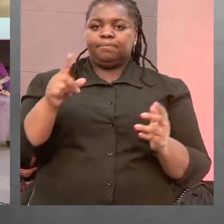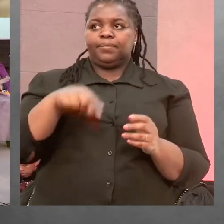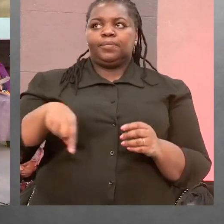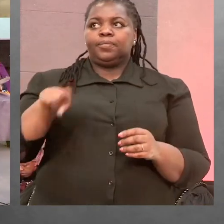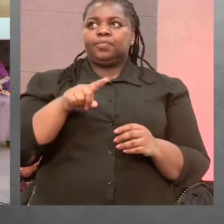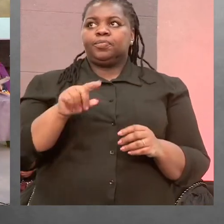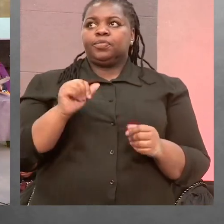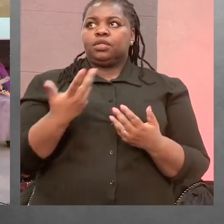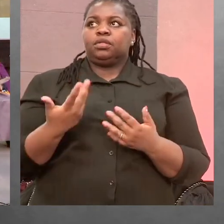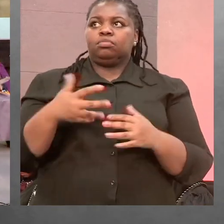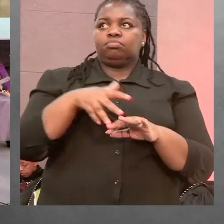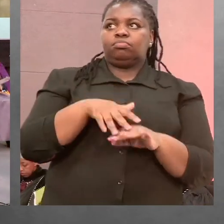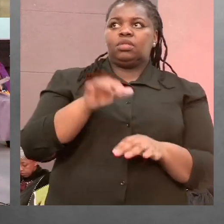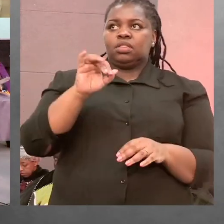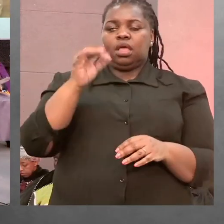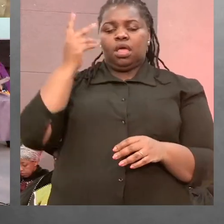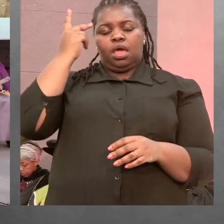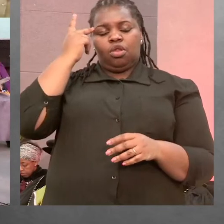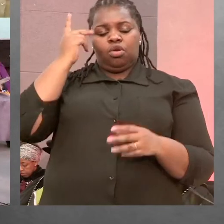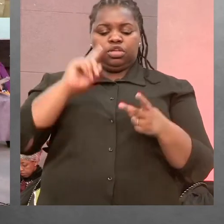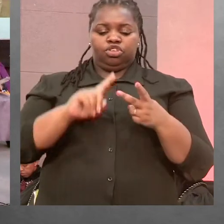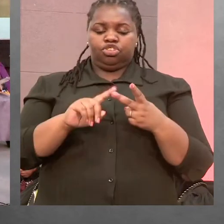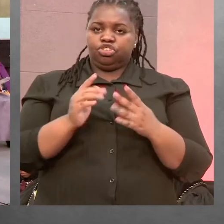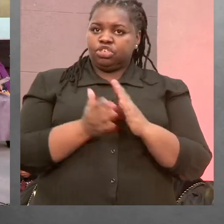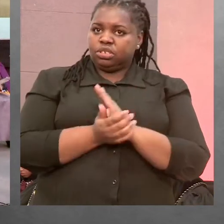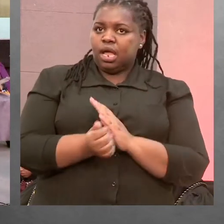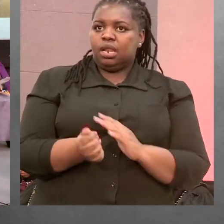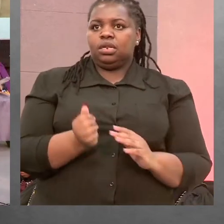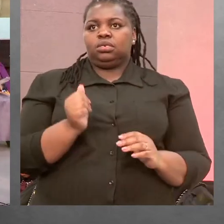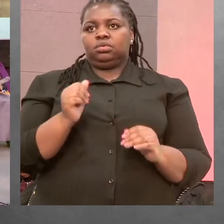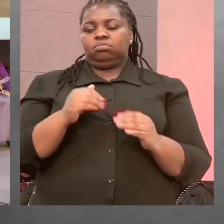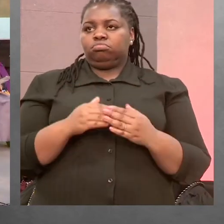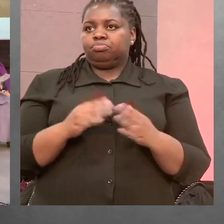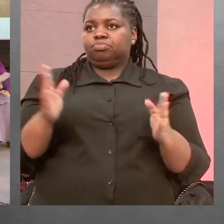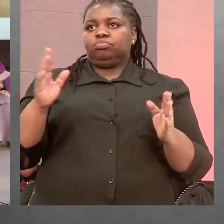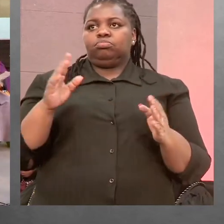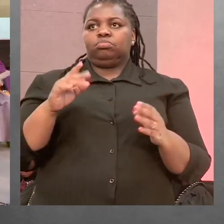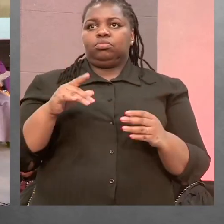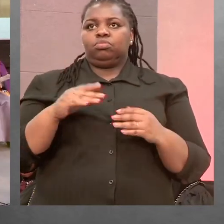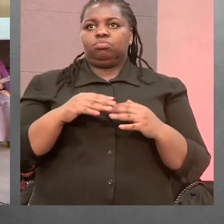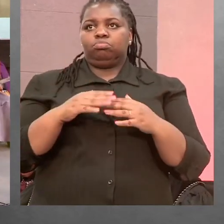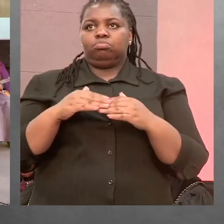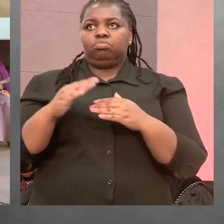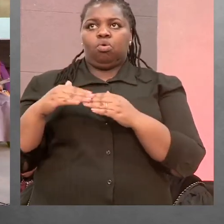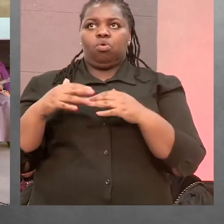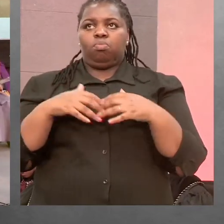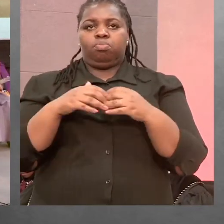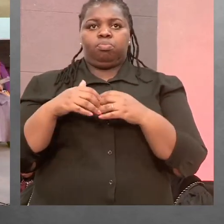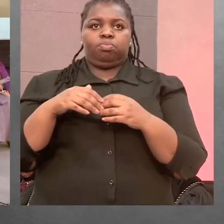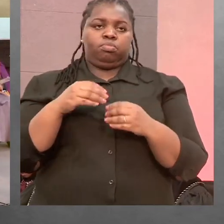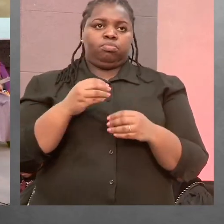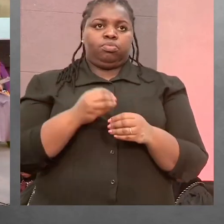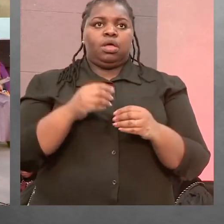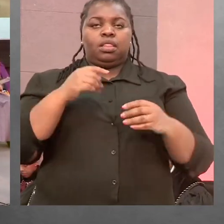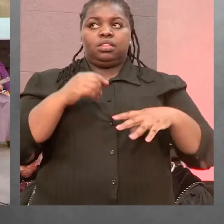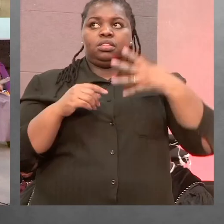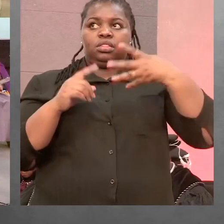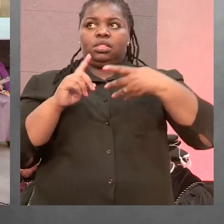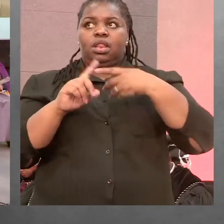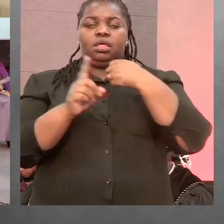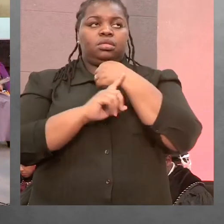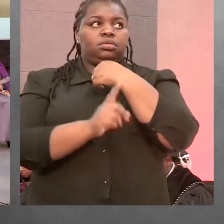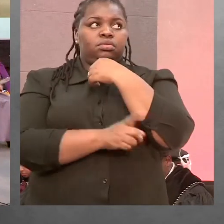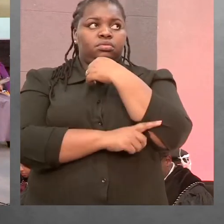to utilize their knowledge and talents to generate employment. The last theme relates to